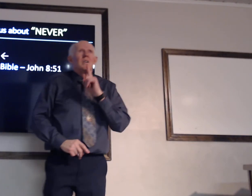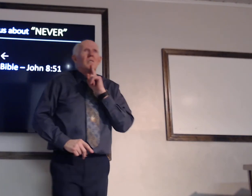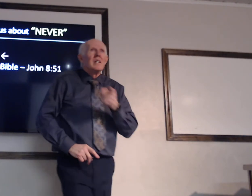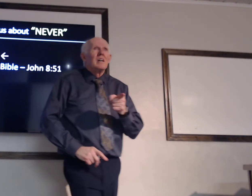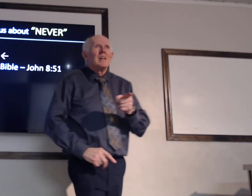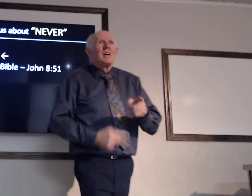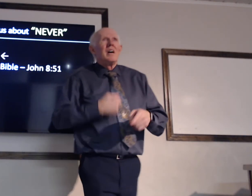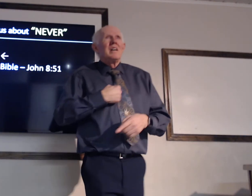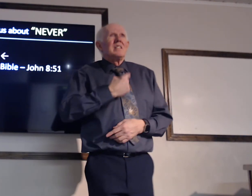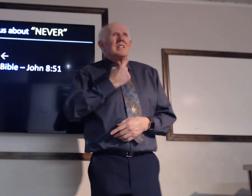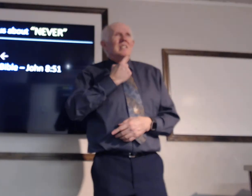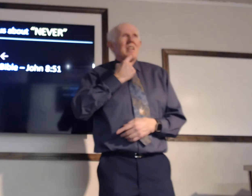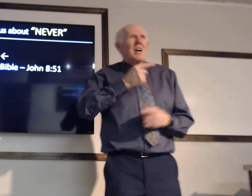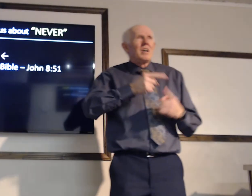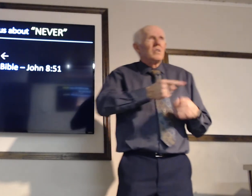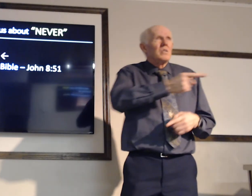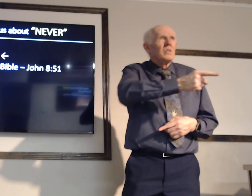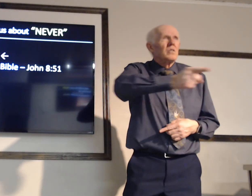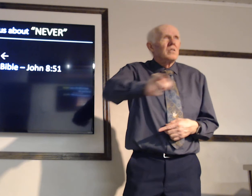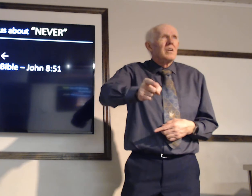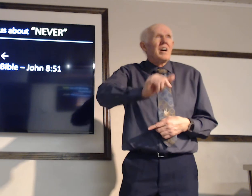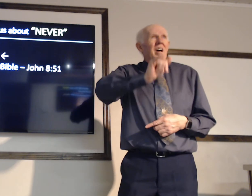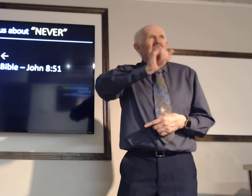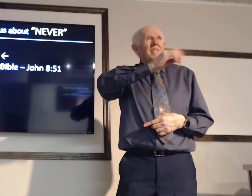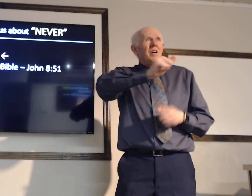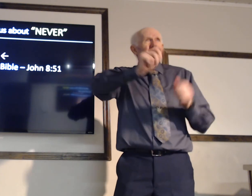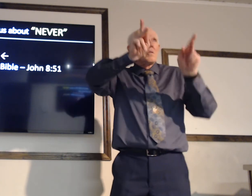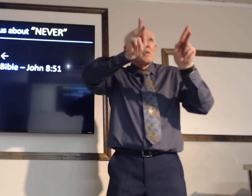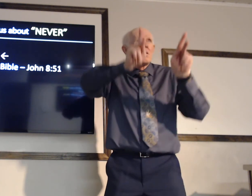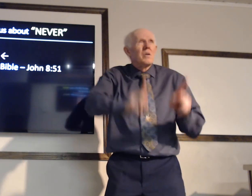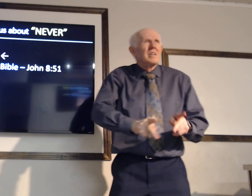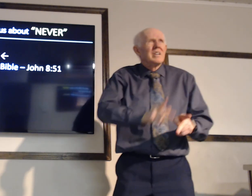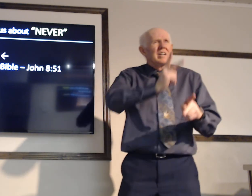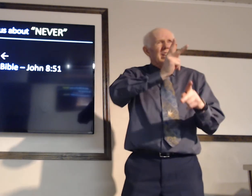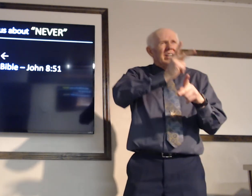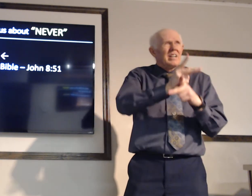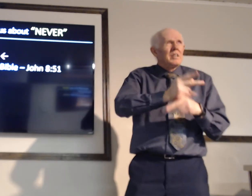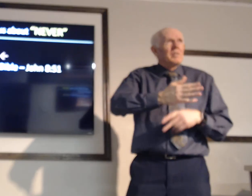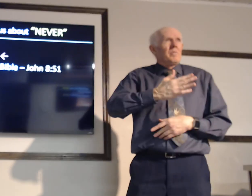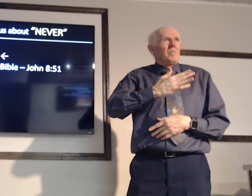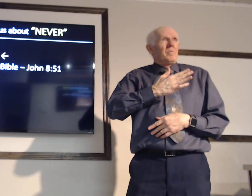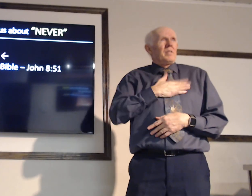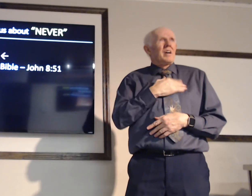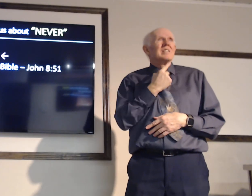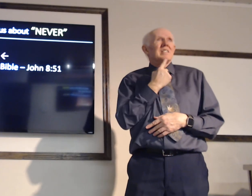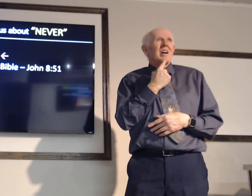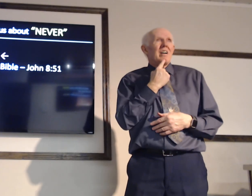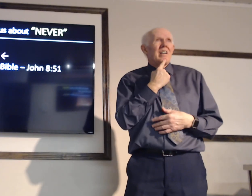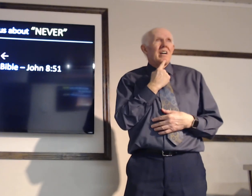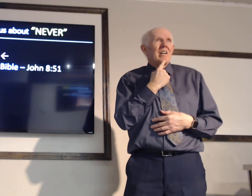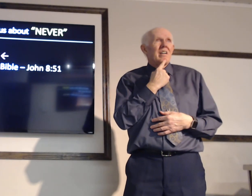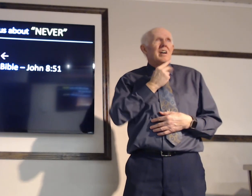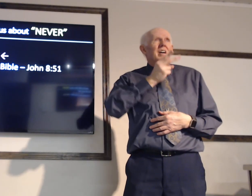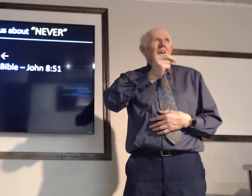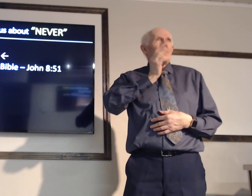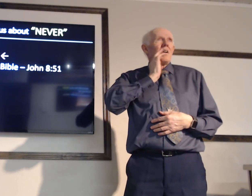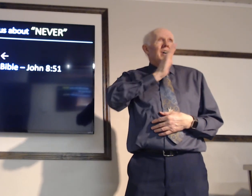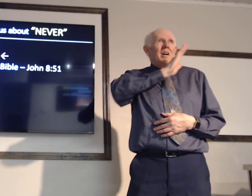Verily, verily, I say to you, if a man keeps my saying, he